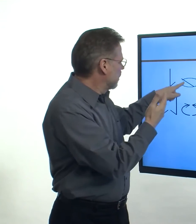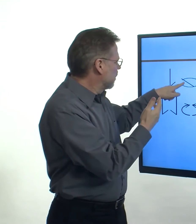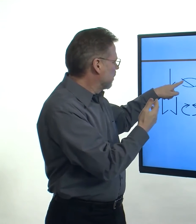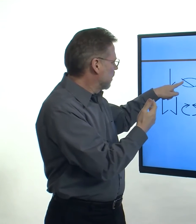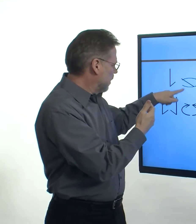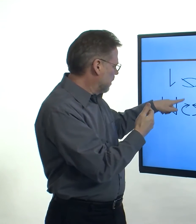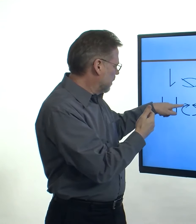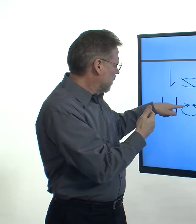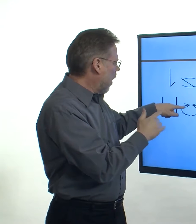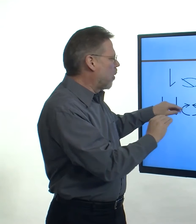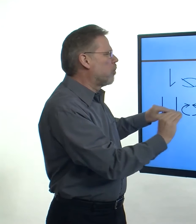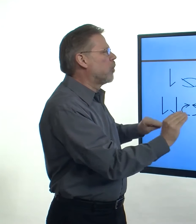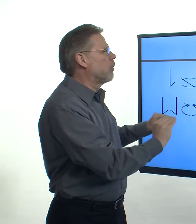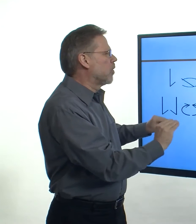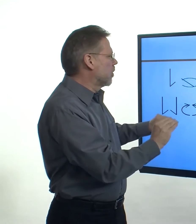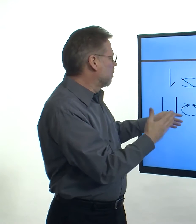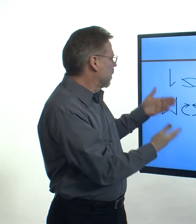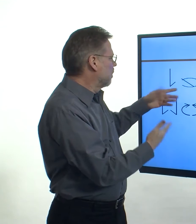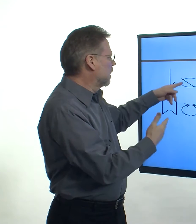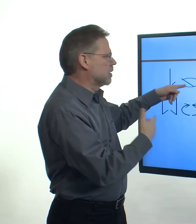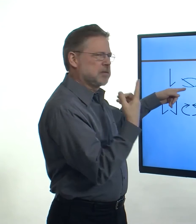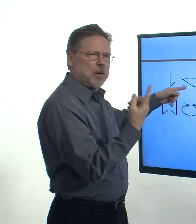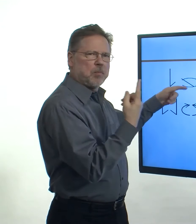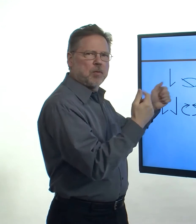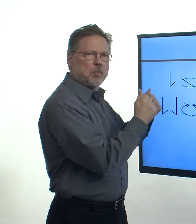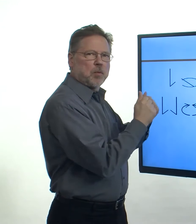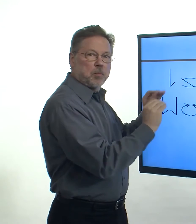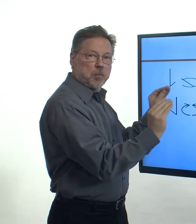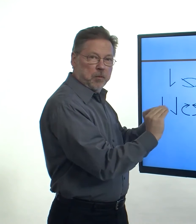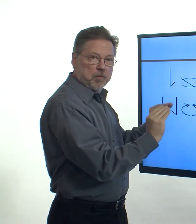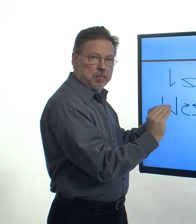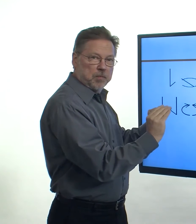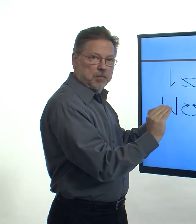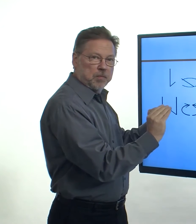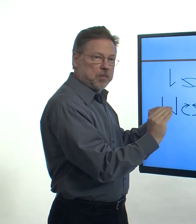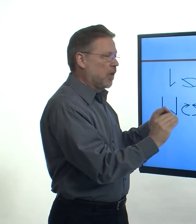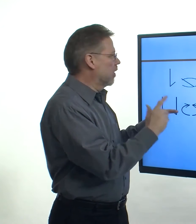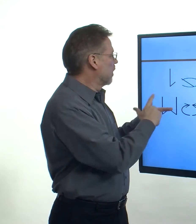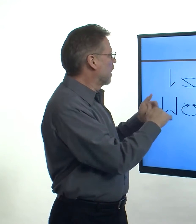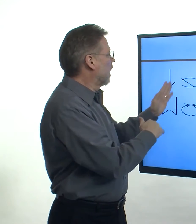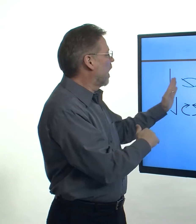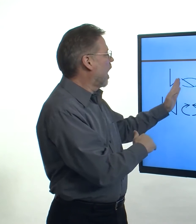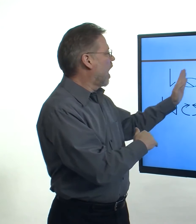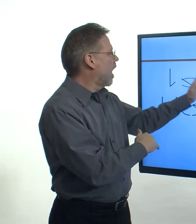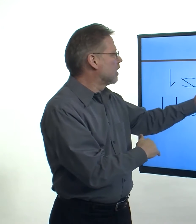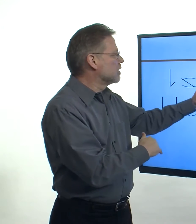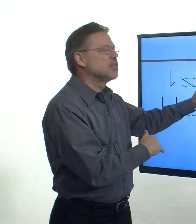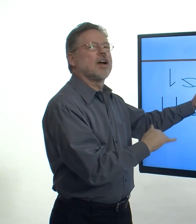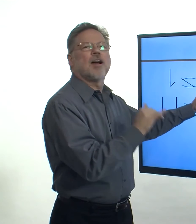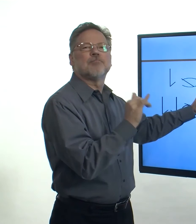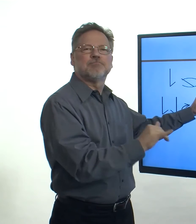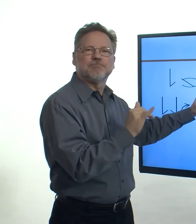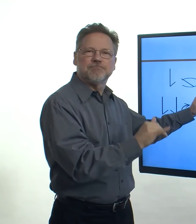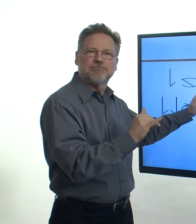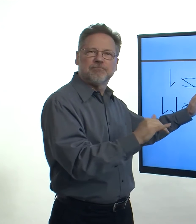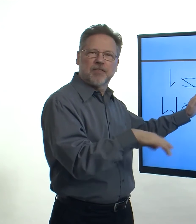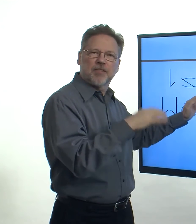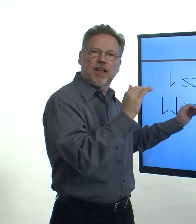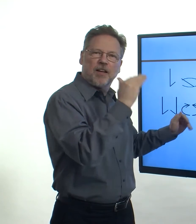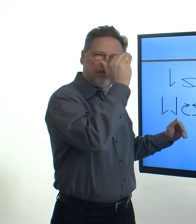the sign form, apparently the next slot has something to do with movement, and the last slot represents the